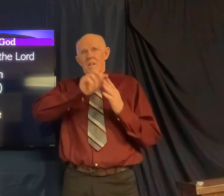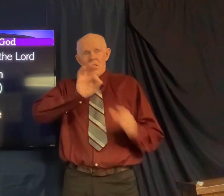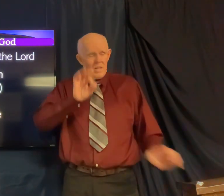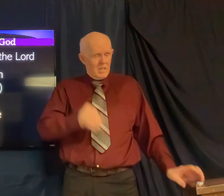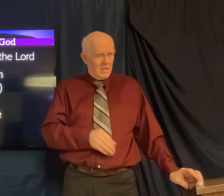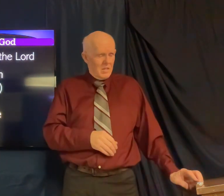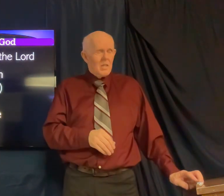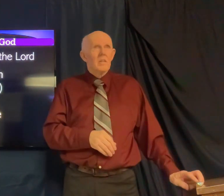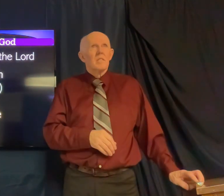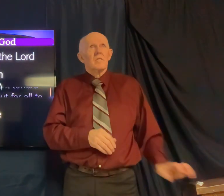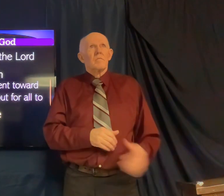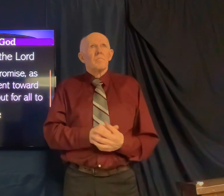2 Peter 3:9.